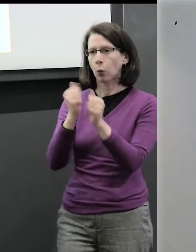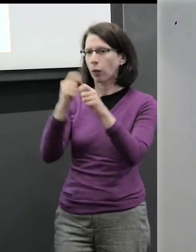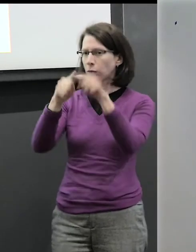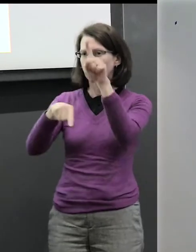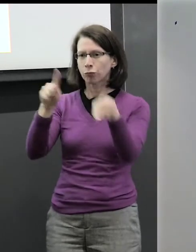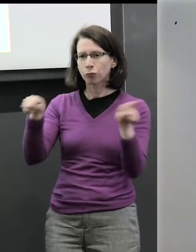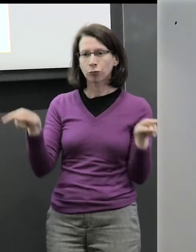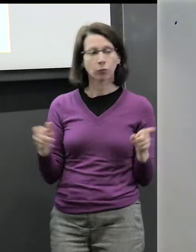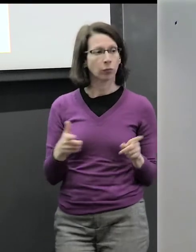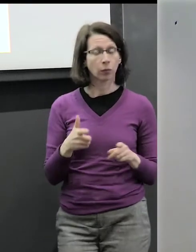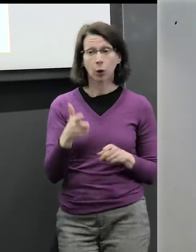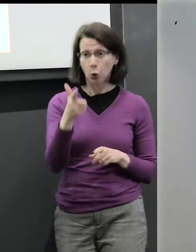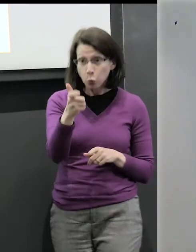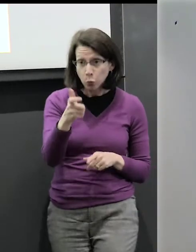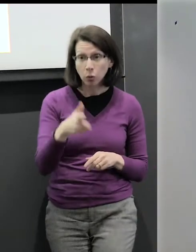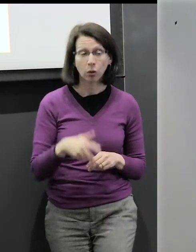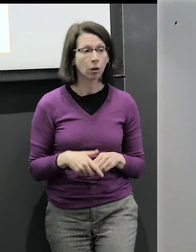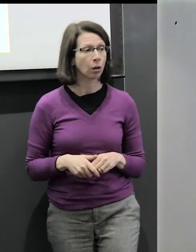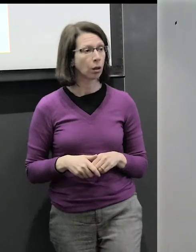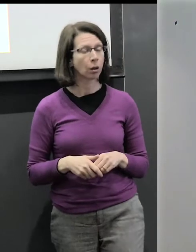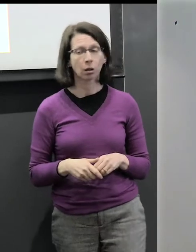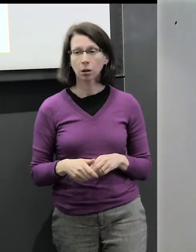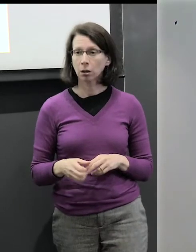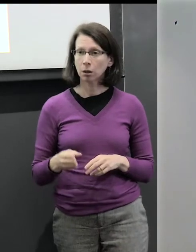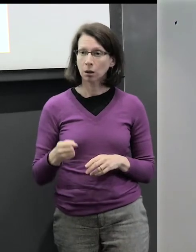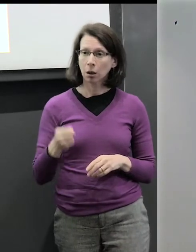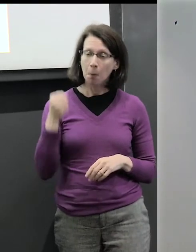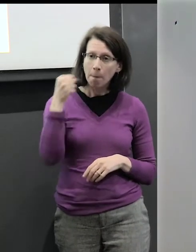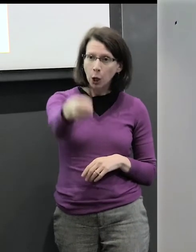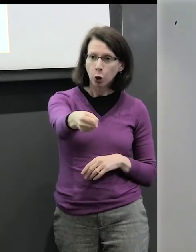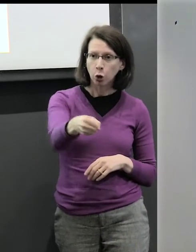So you can have the shoot example, you can have punch,